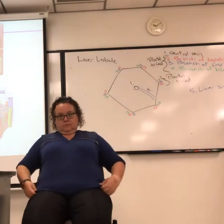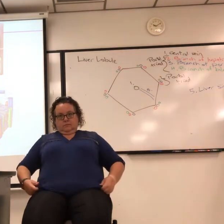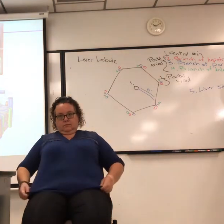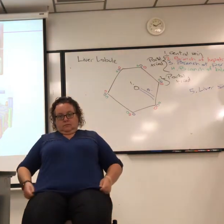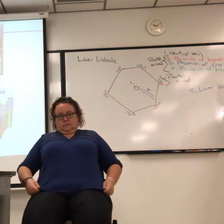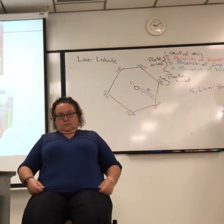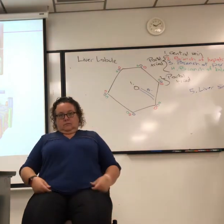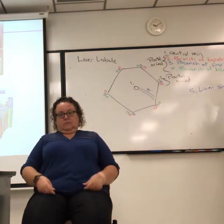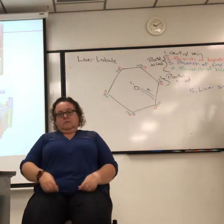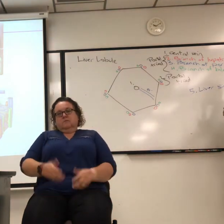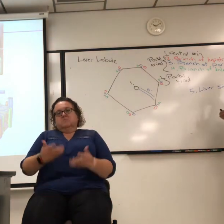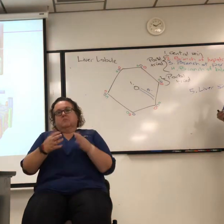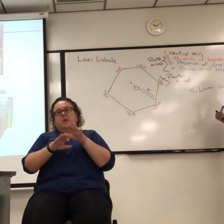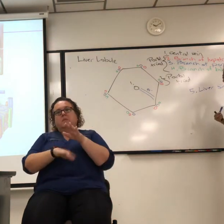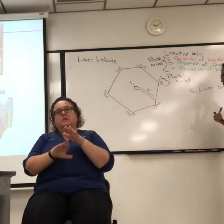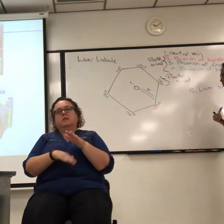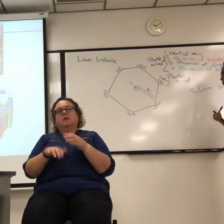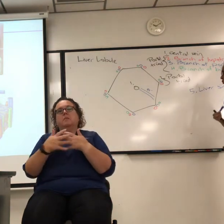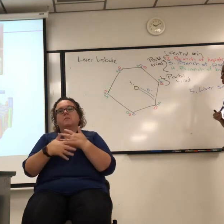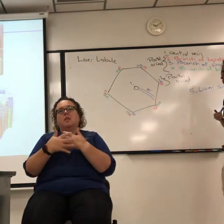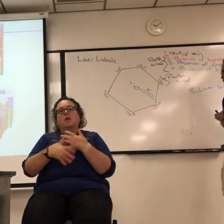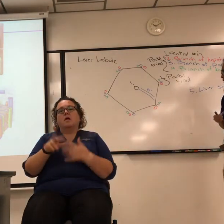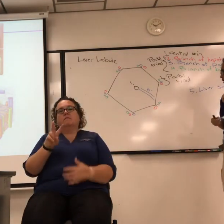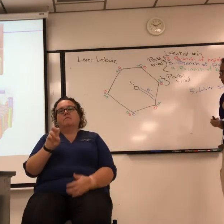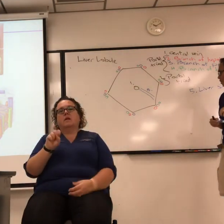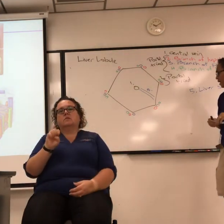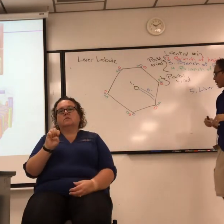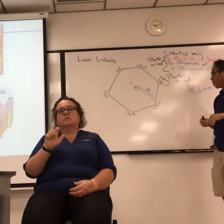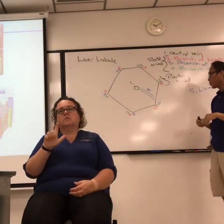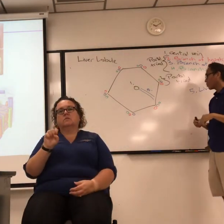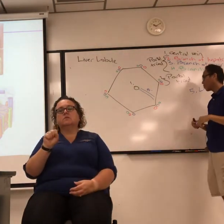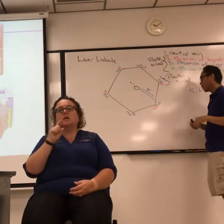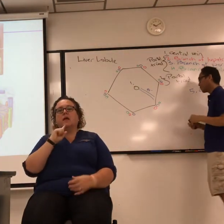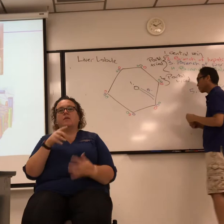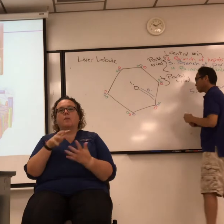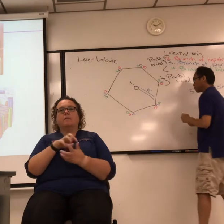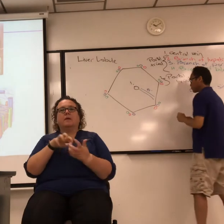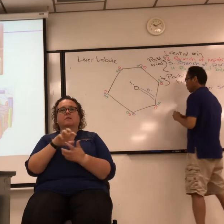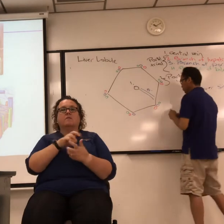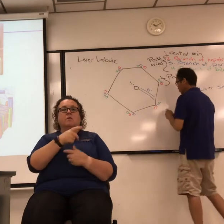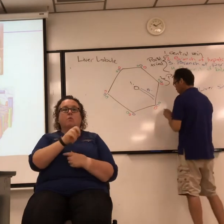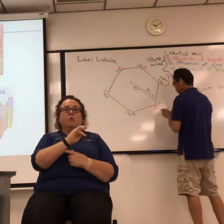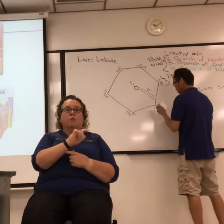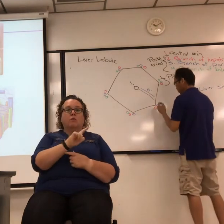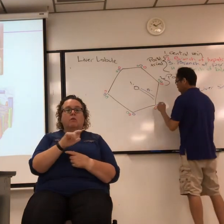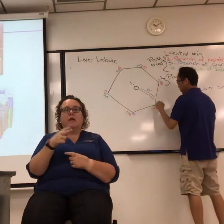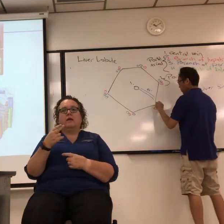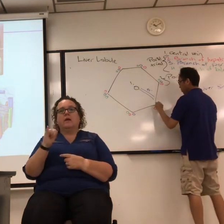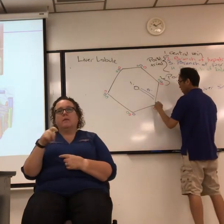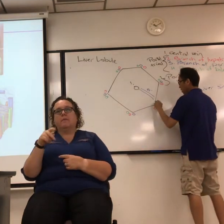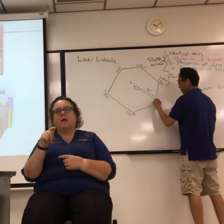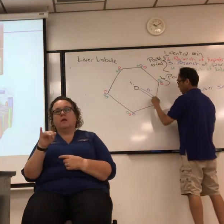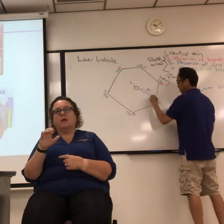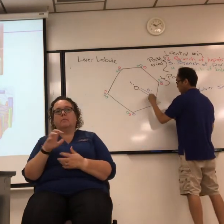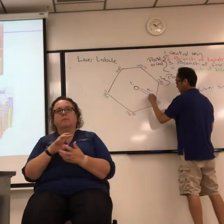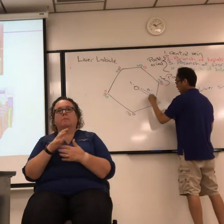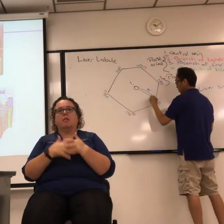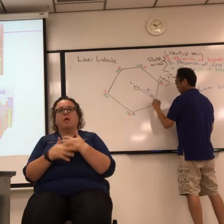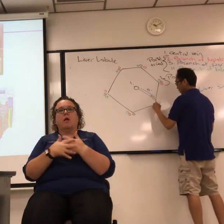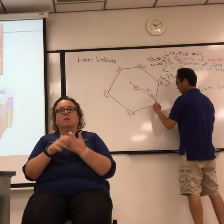They're basically blood vessels, and they're a mix of the portal blood and the hepatic artery blood. So blood